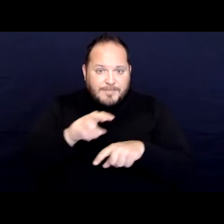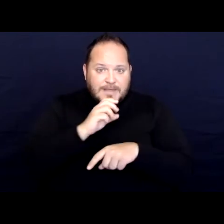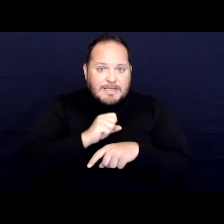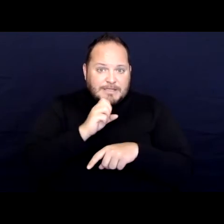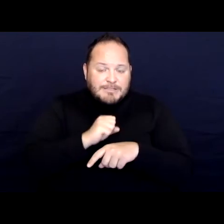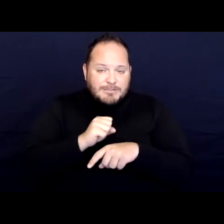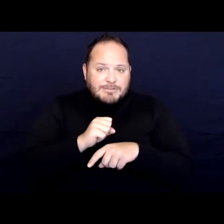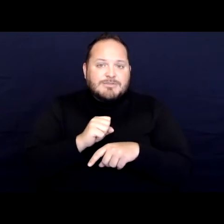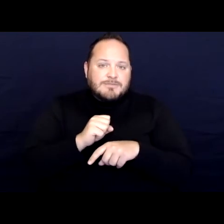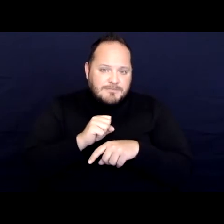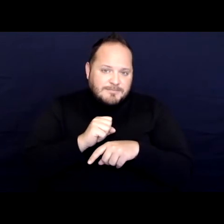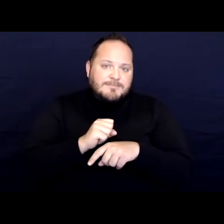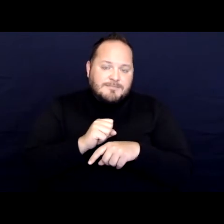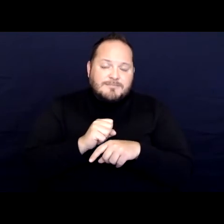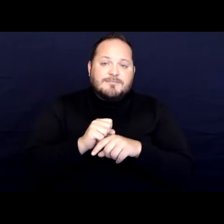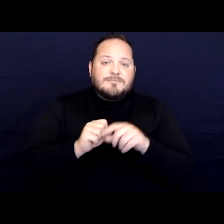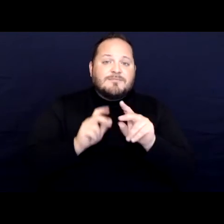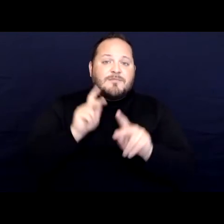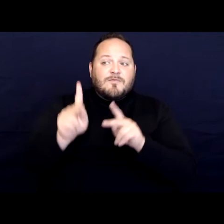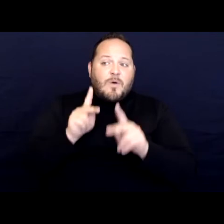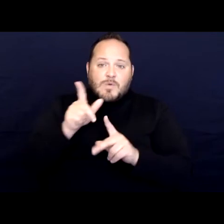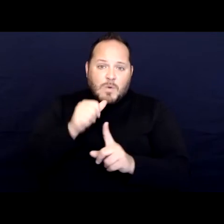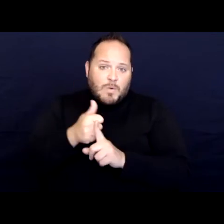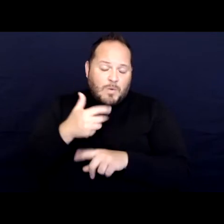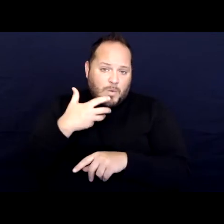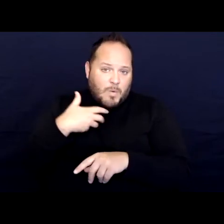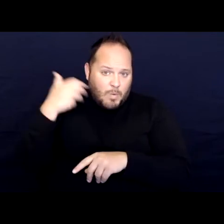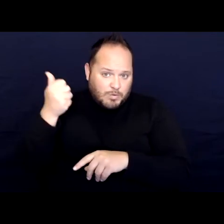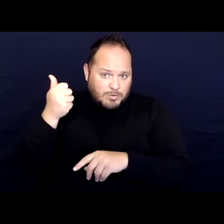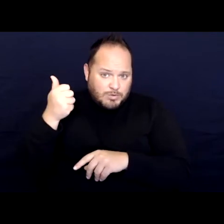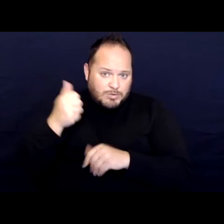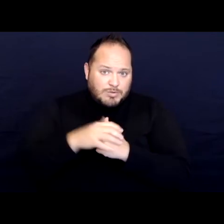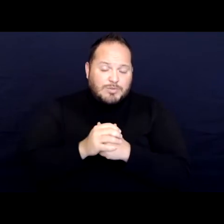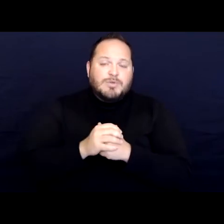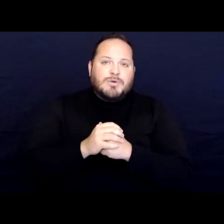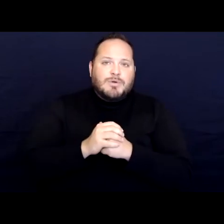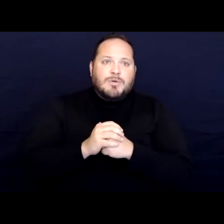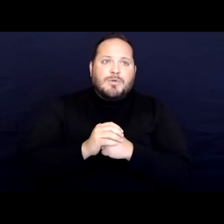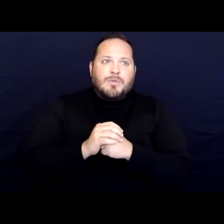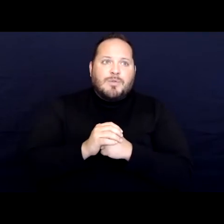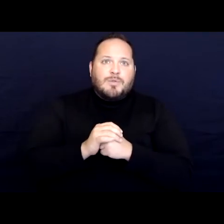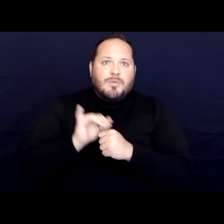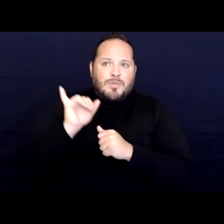the folks that were older were the folks that were seeing the highest